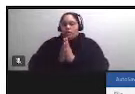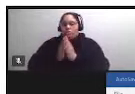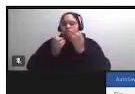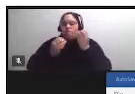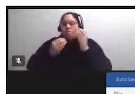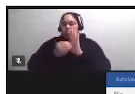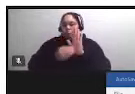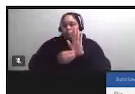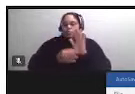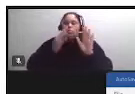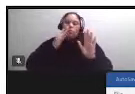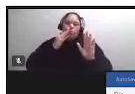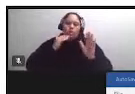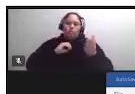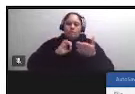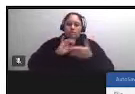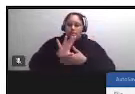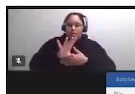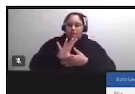information when it was